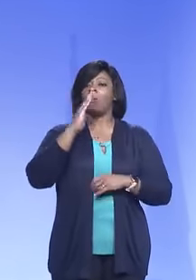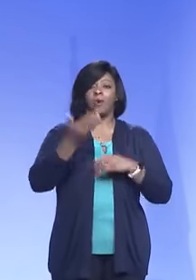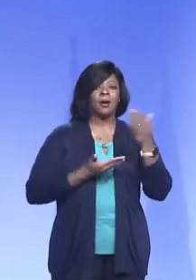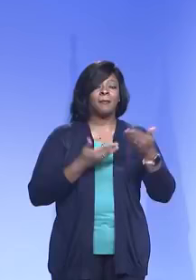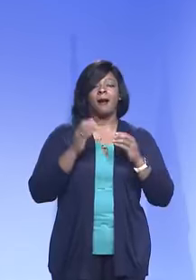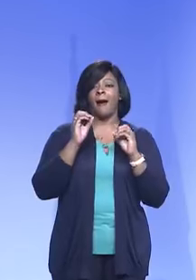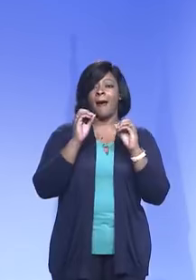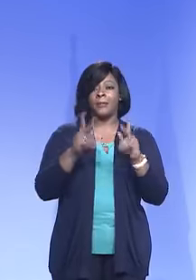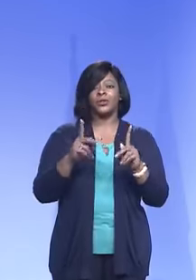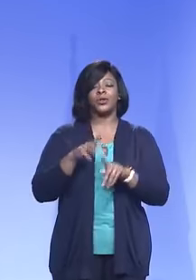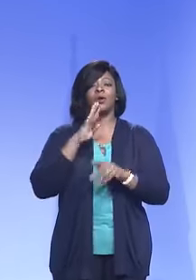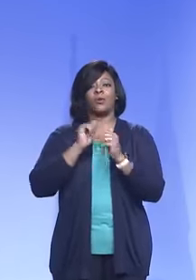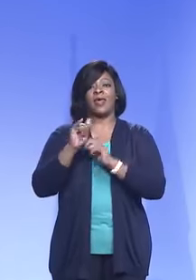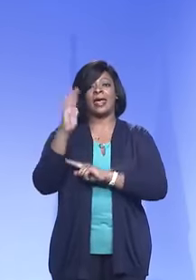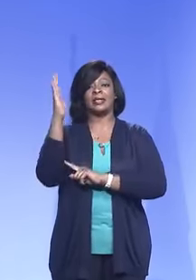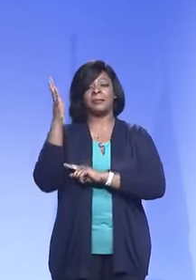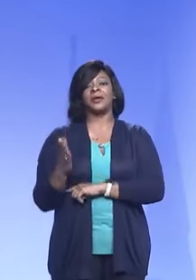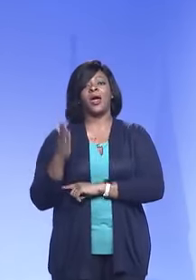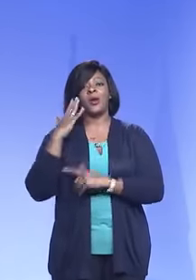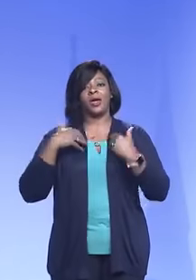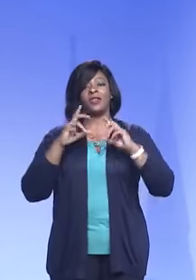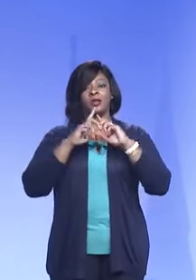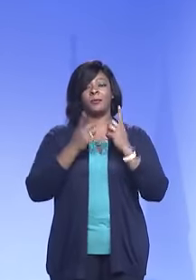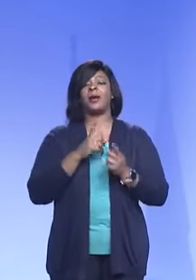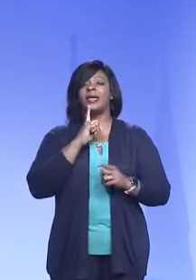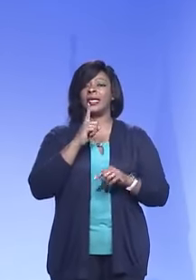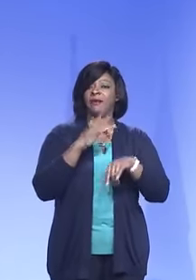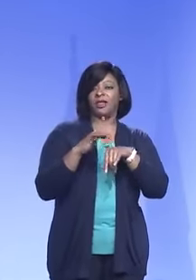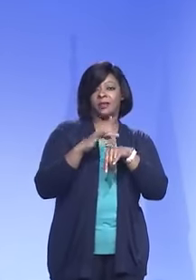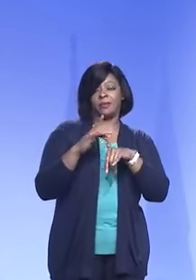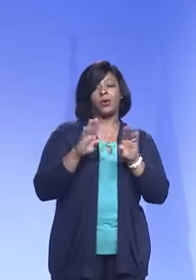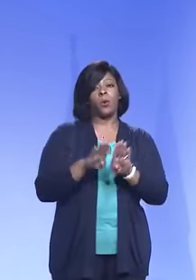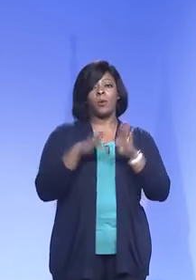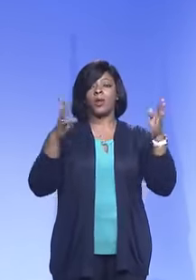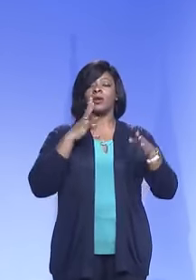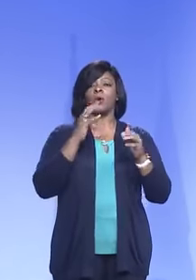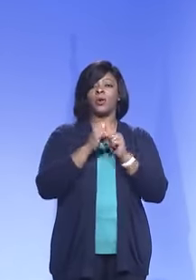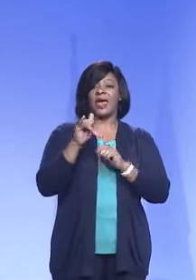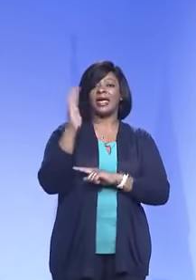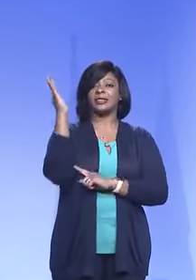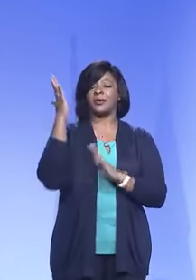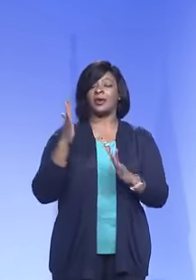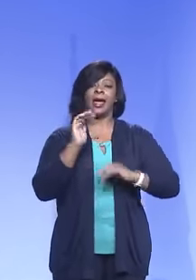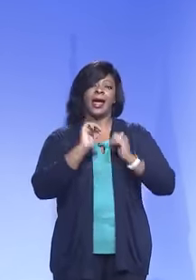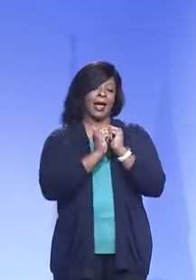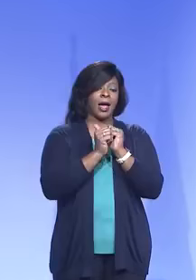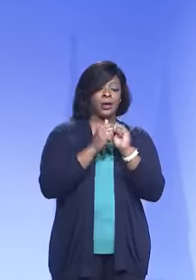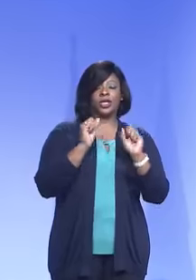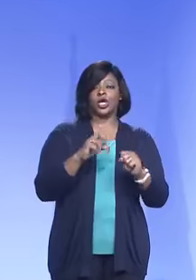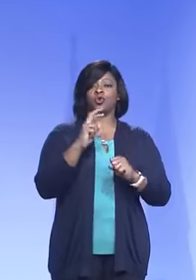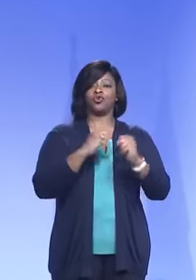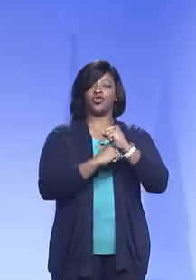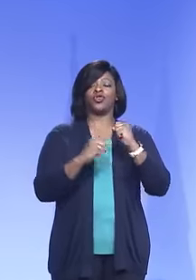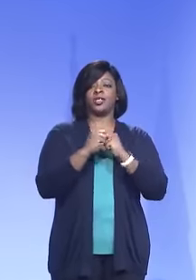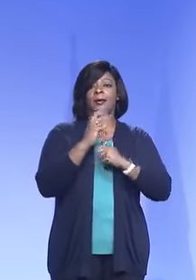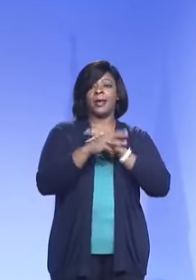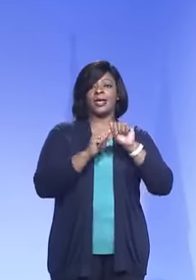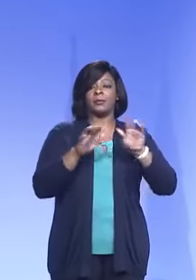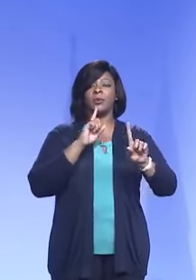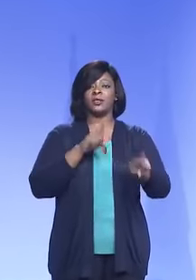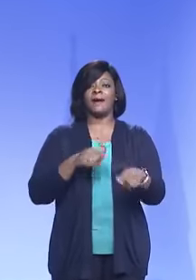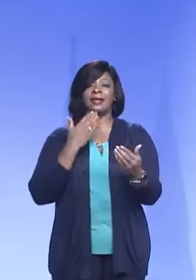opportunity to talk to the Speaker, and I know the Health Department is available and open to talk to the Speaker about how we might restructure the pandemic